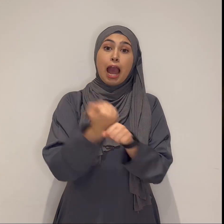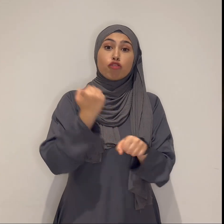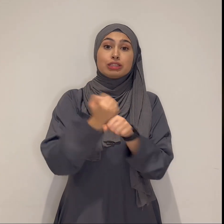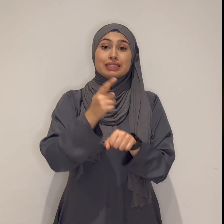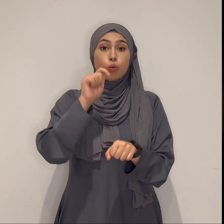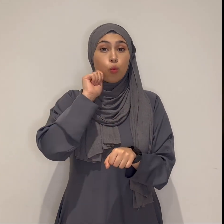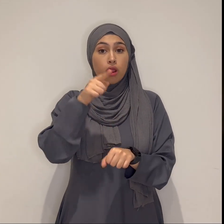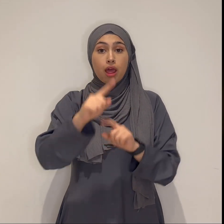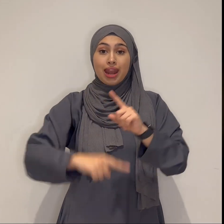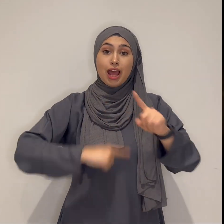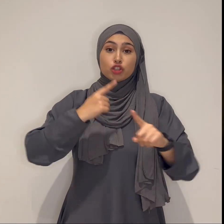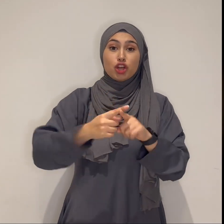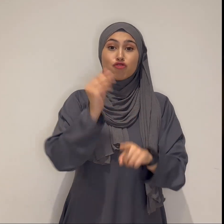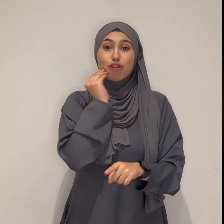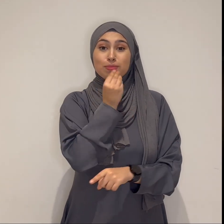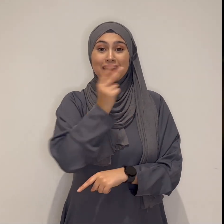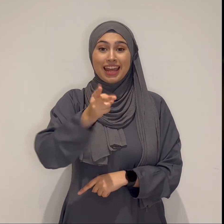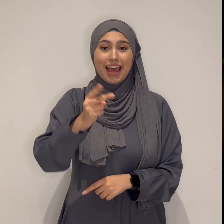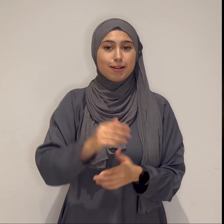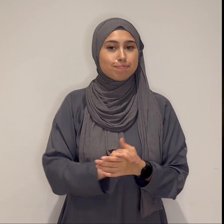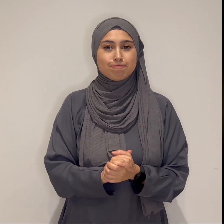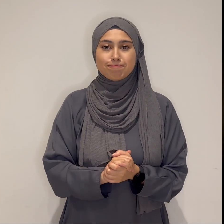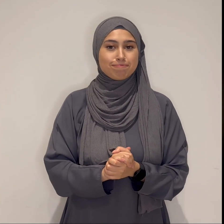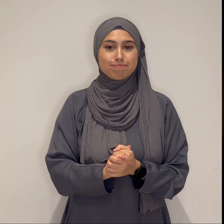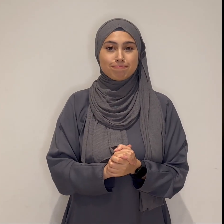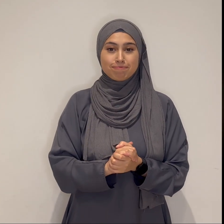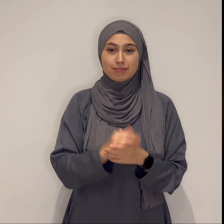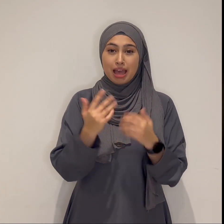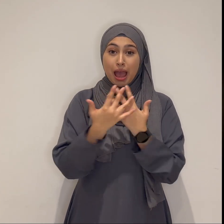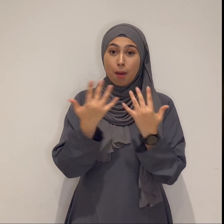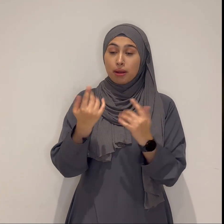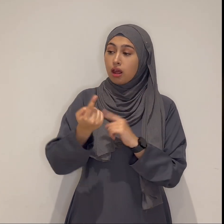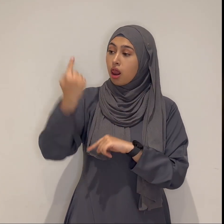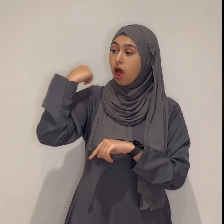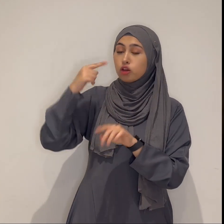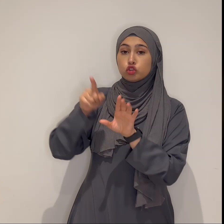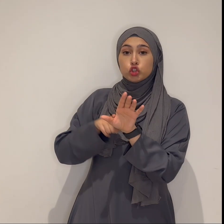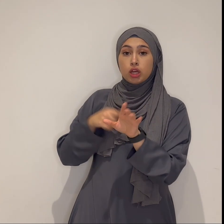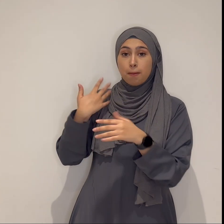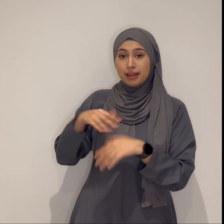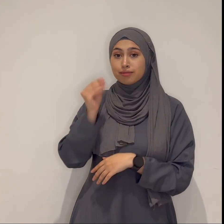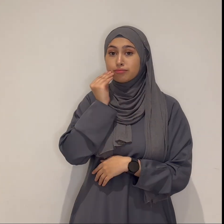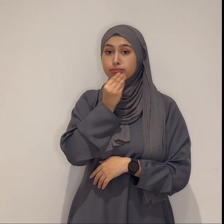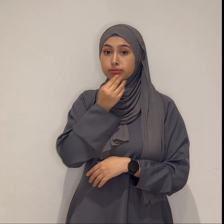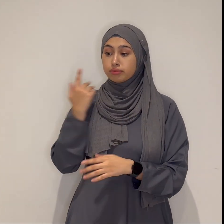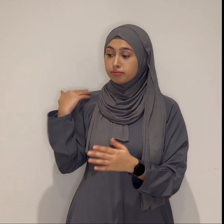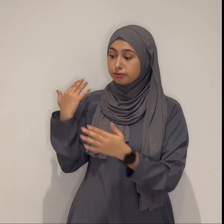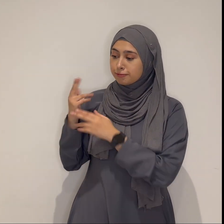guarantee that we will see another Ramadan. No one has that guarantee. How many people were with us last year?